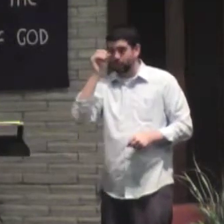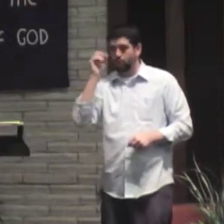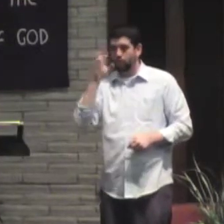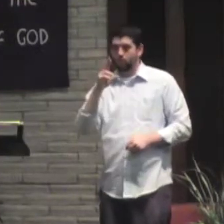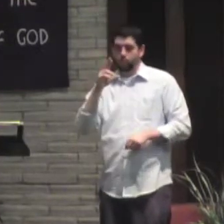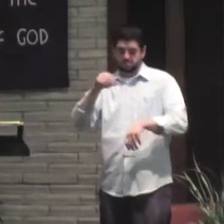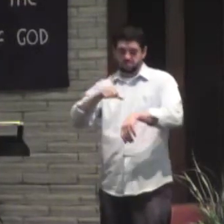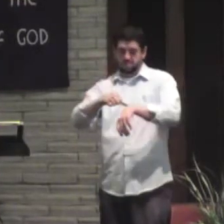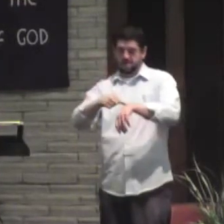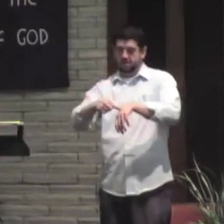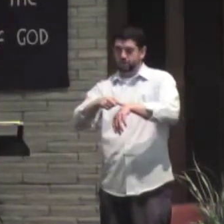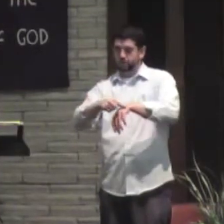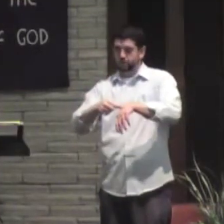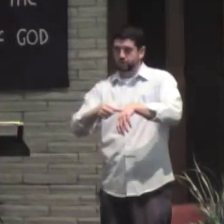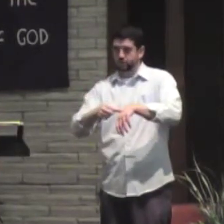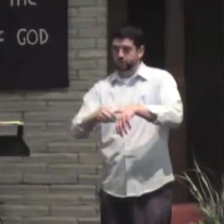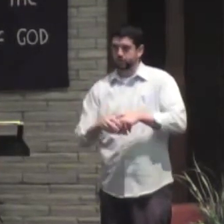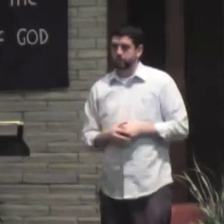your hand.